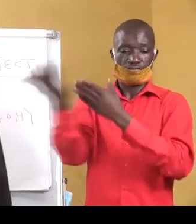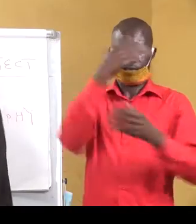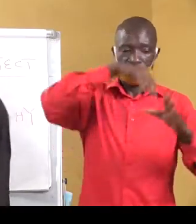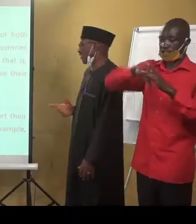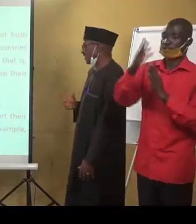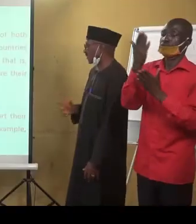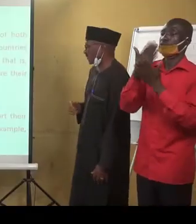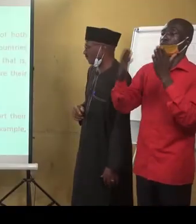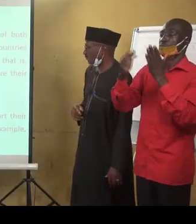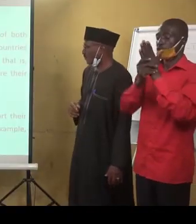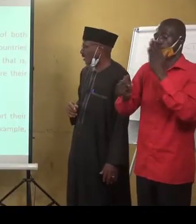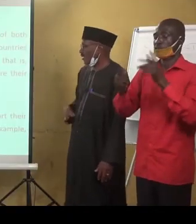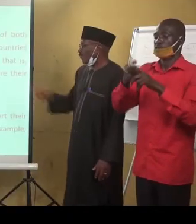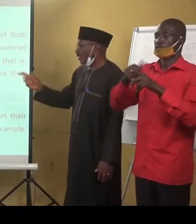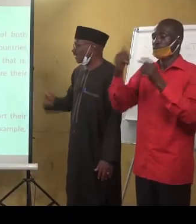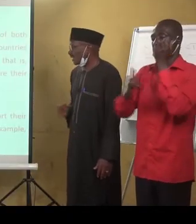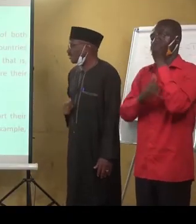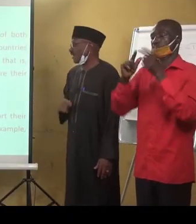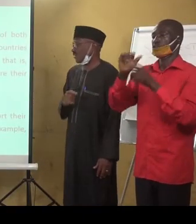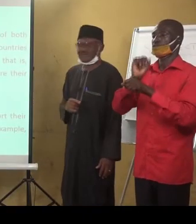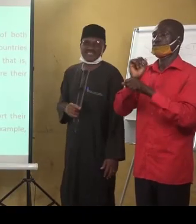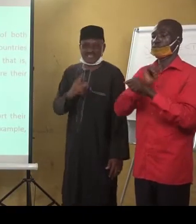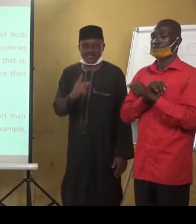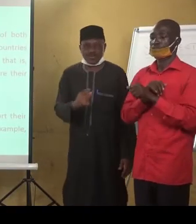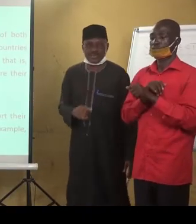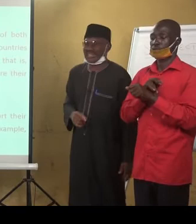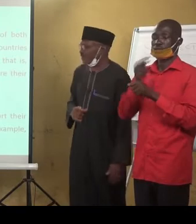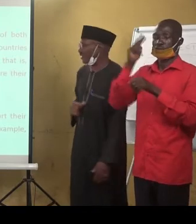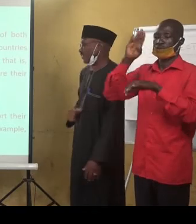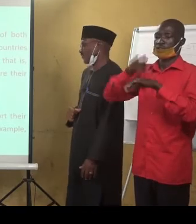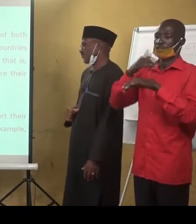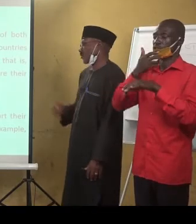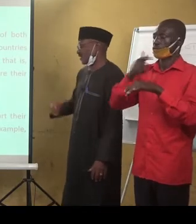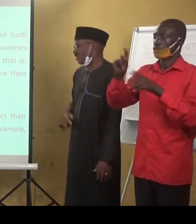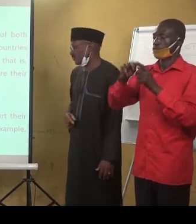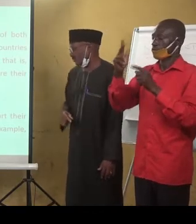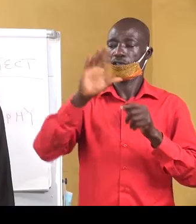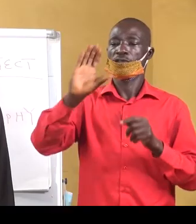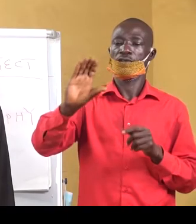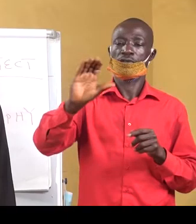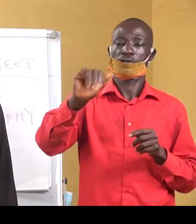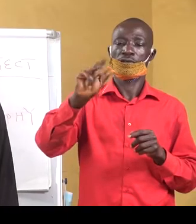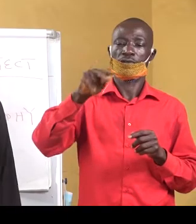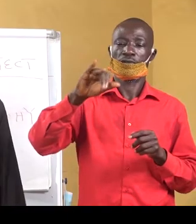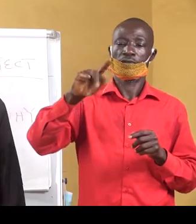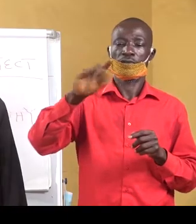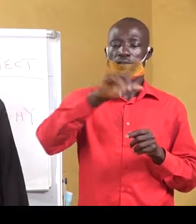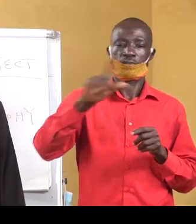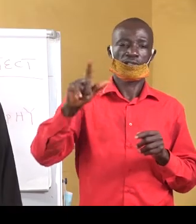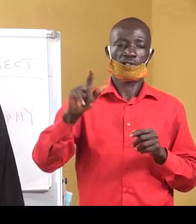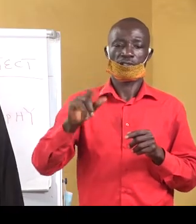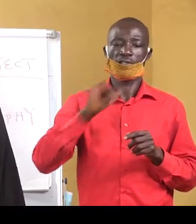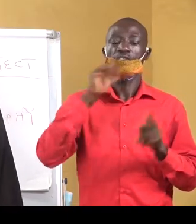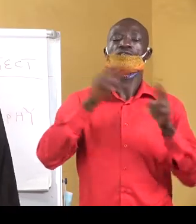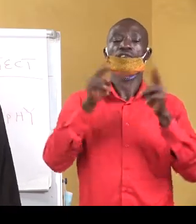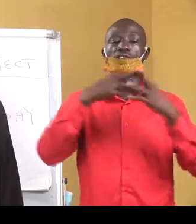in construction like that. Look at capital, the third one, capital, for example. Capital is